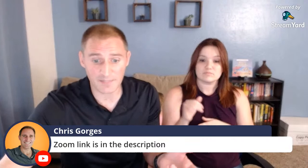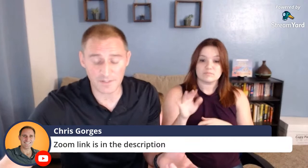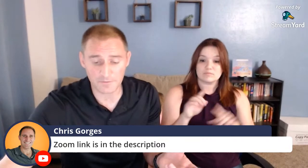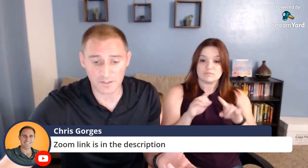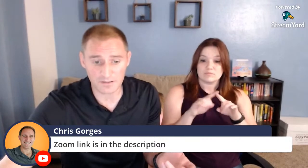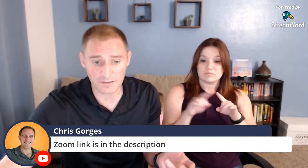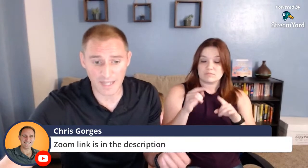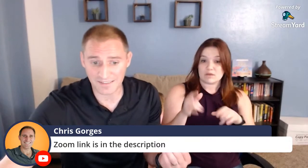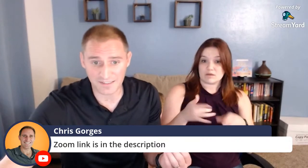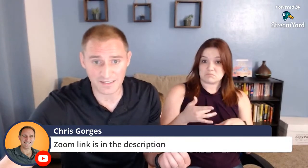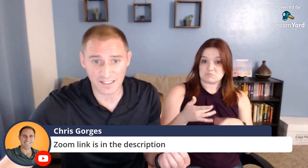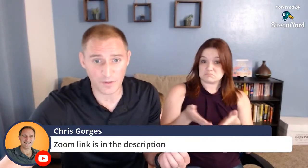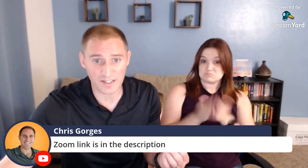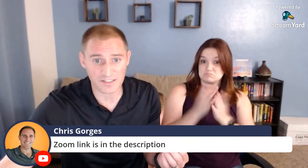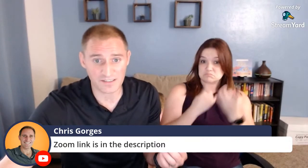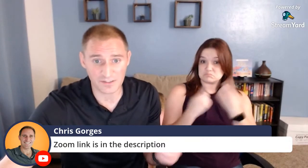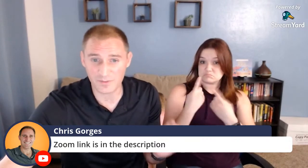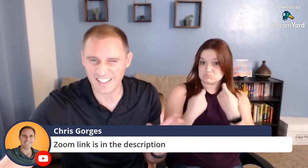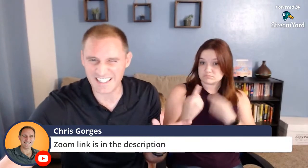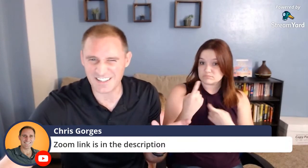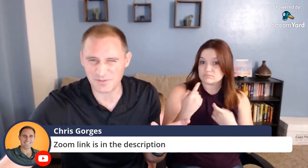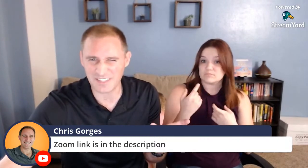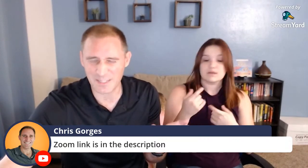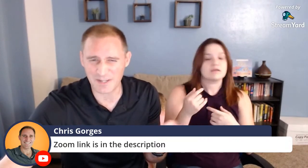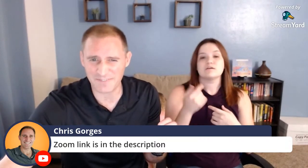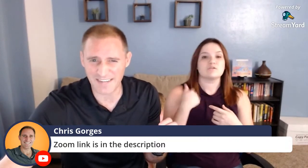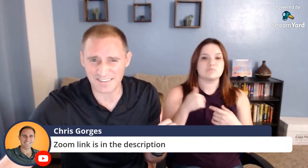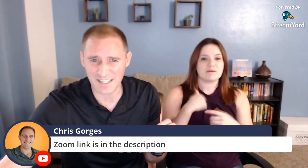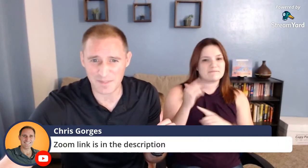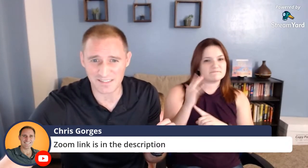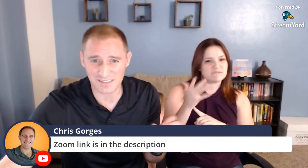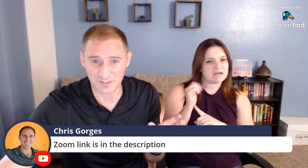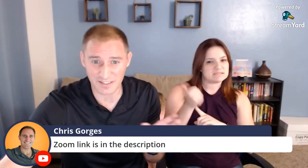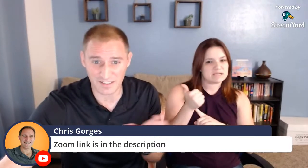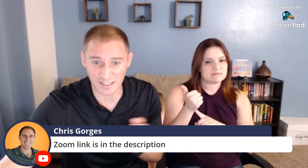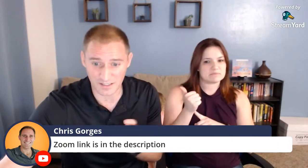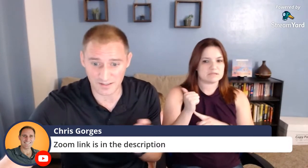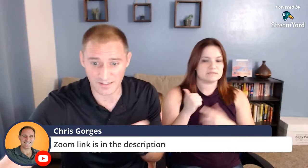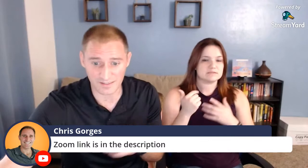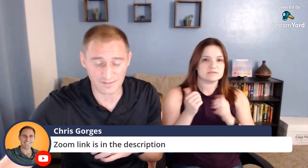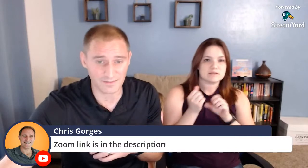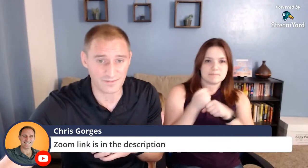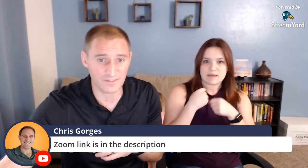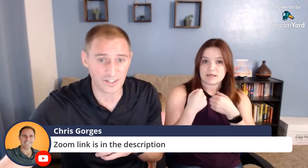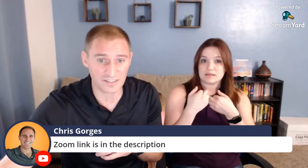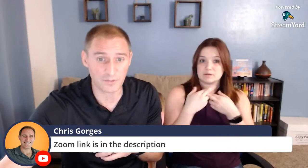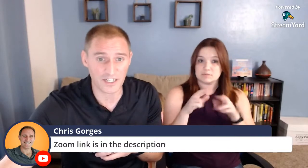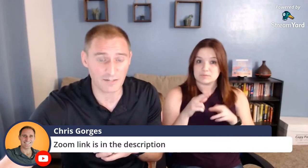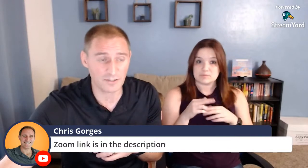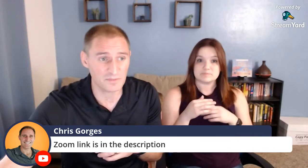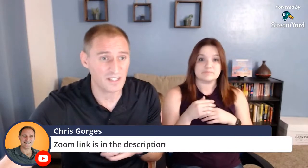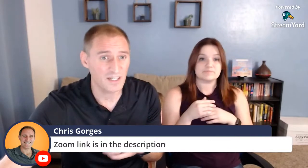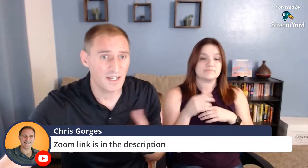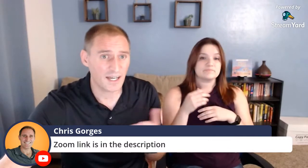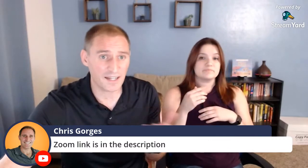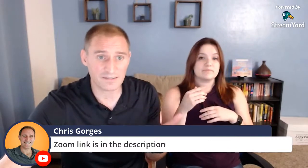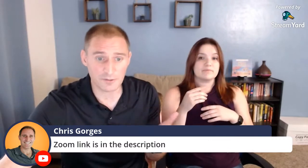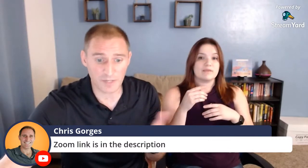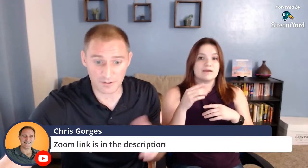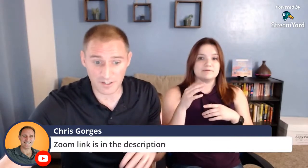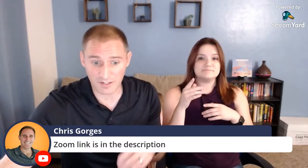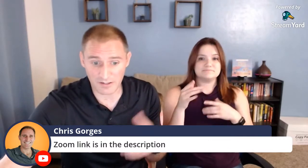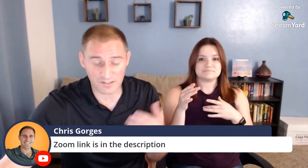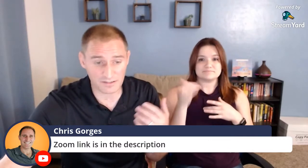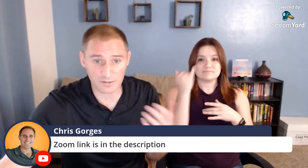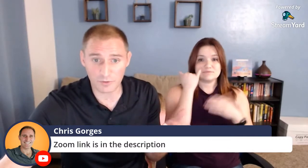the meantime, feel free to ask us any questions. Again, it will take about 5 to 10 minutes to create the various breakout rooms.